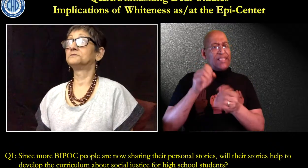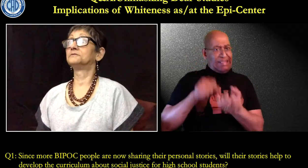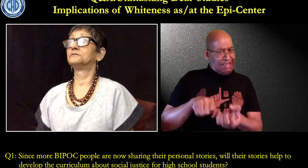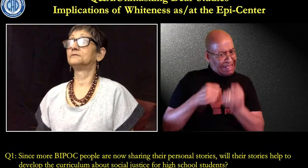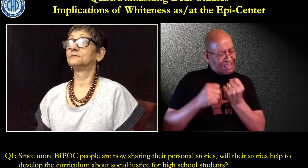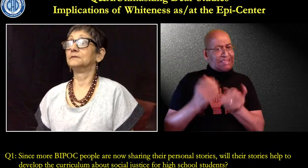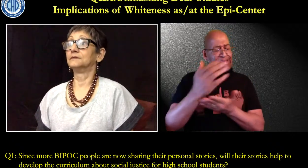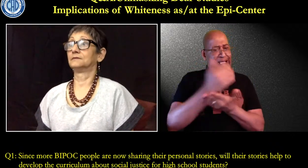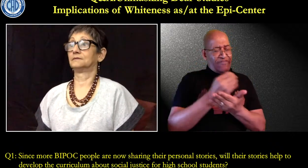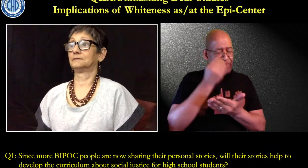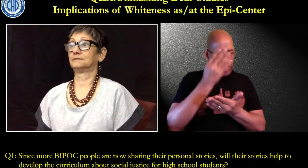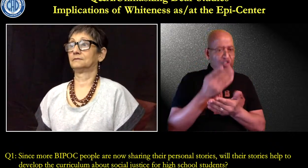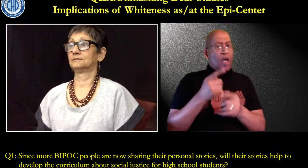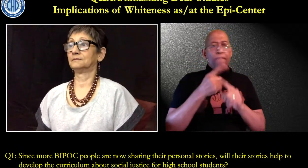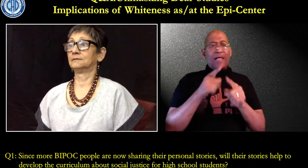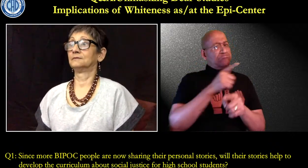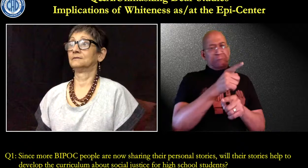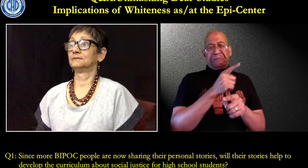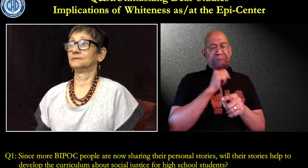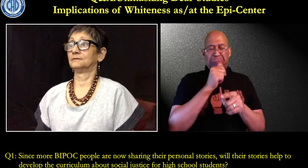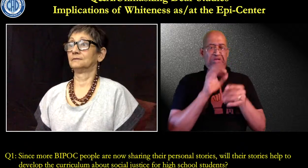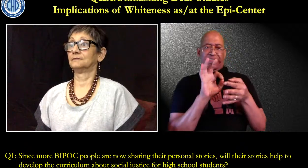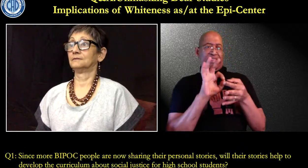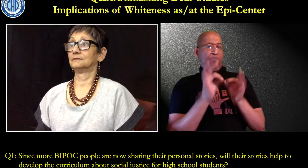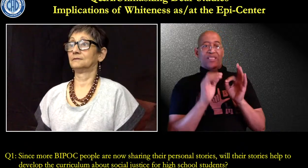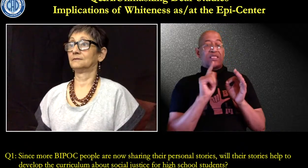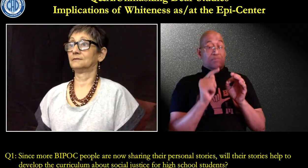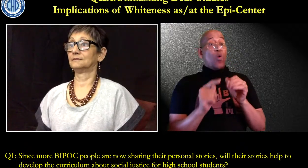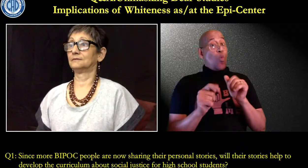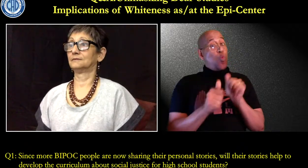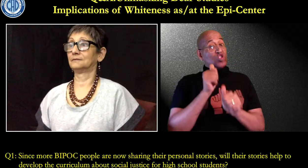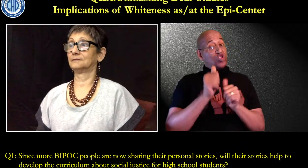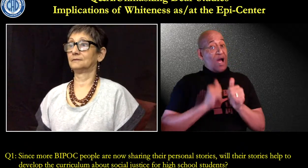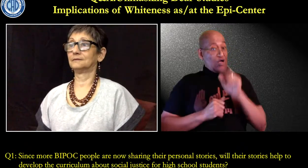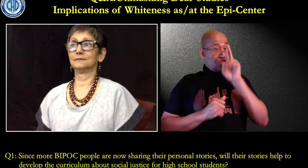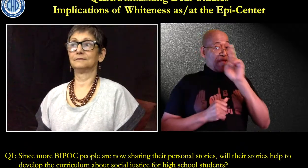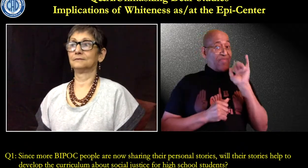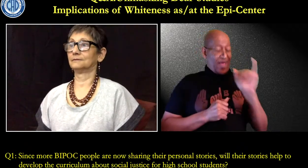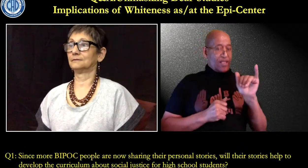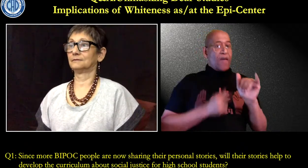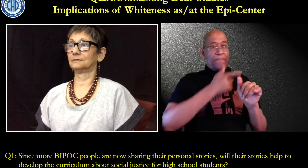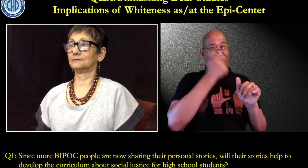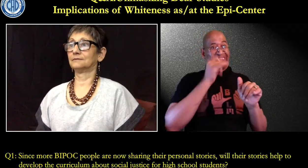the work there and respect the work that she has done.